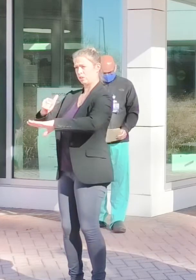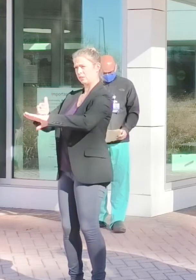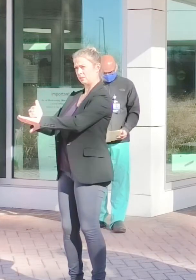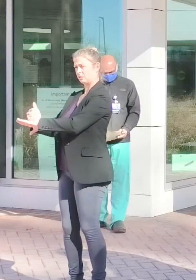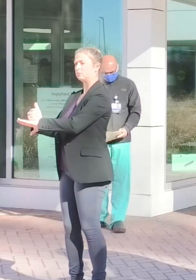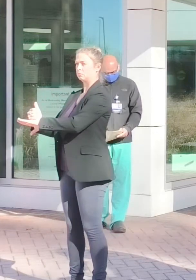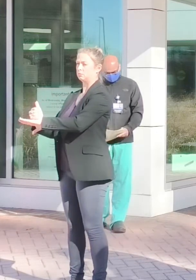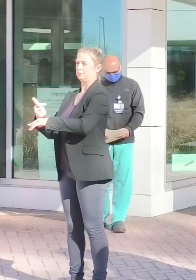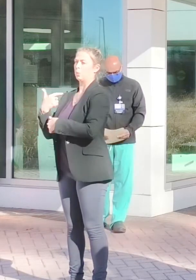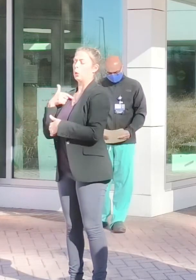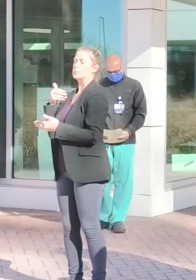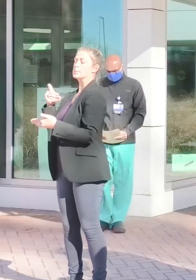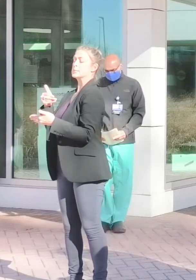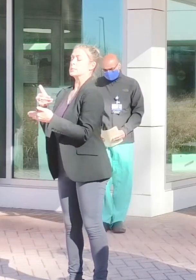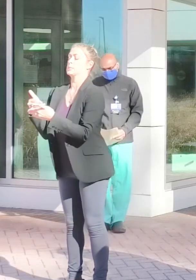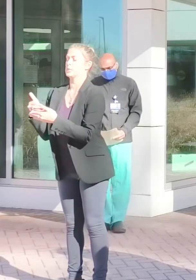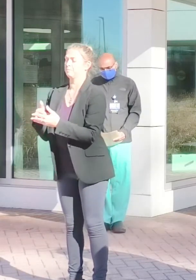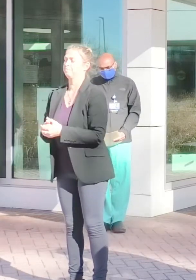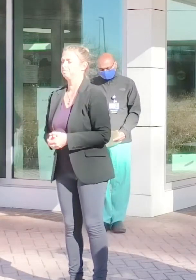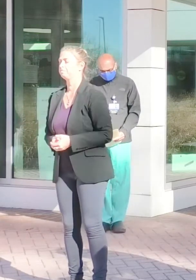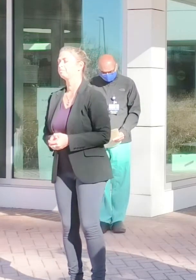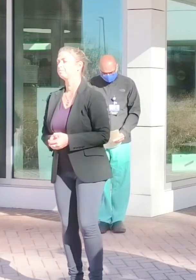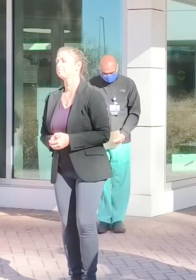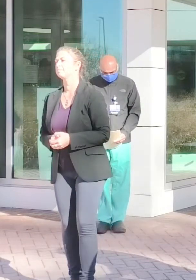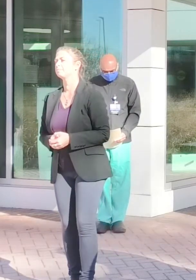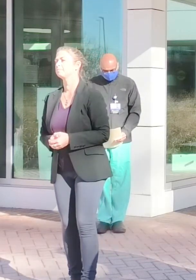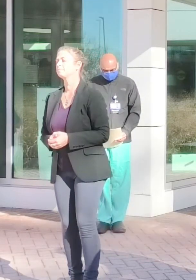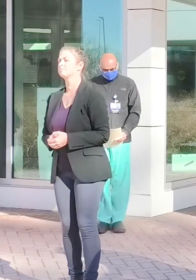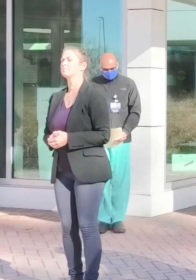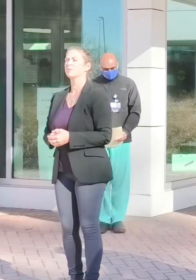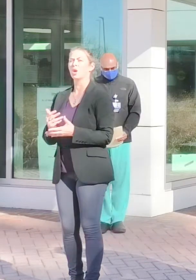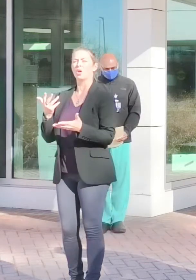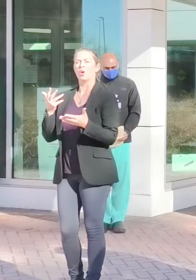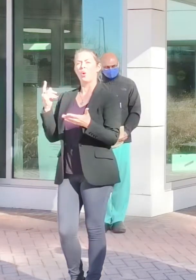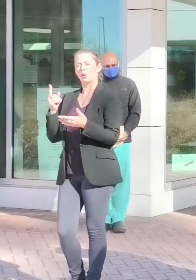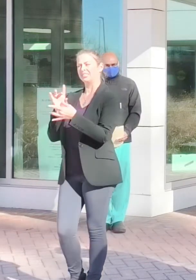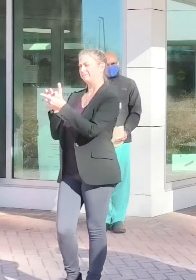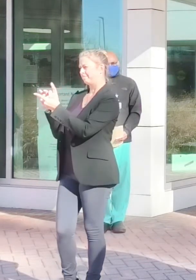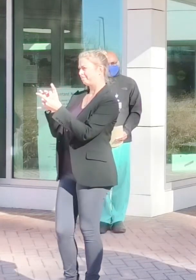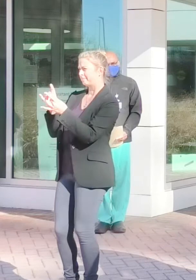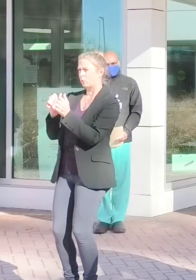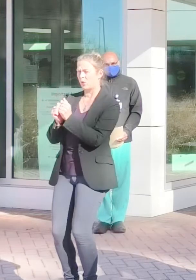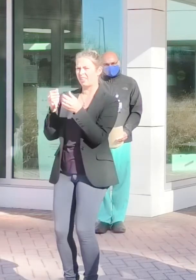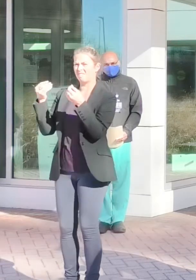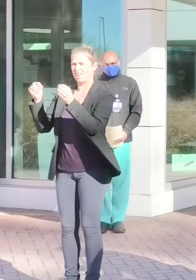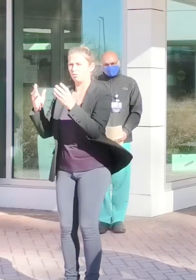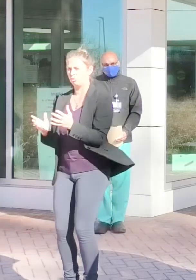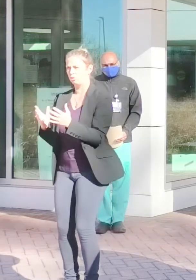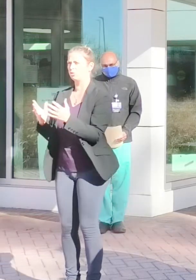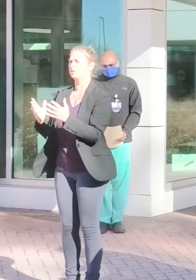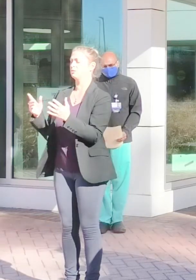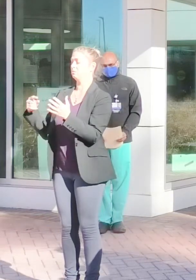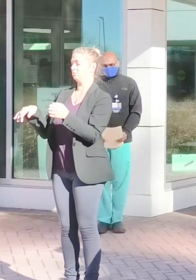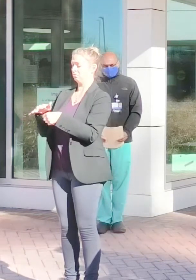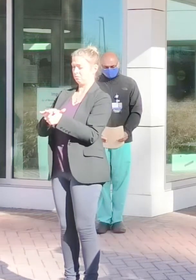we'll hope to meet soon. We continue to work with vendors and companies both locally and within the state to improve the resilience of that